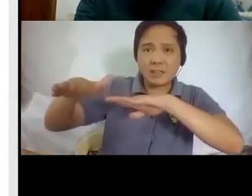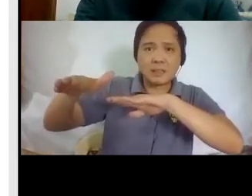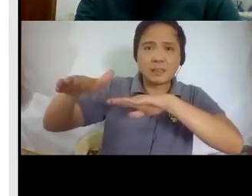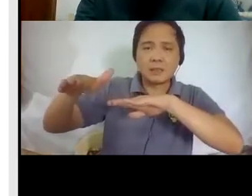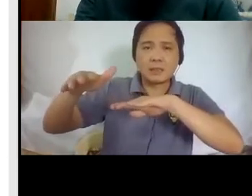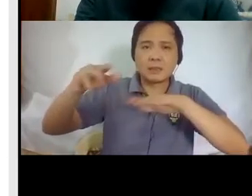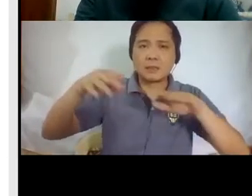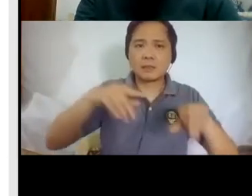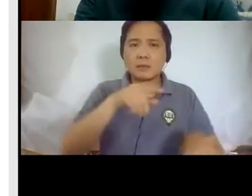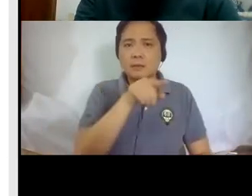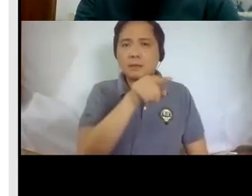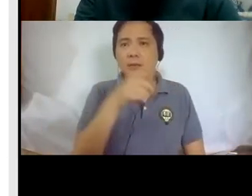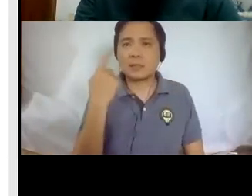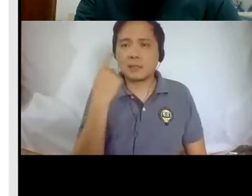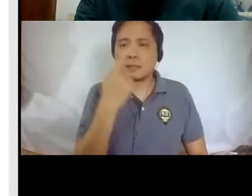this to help you.